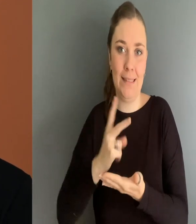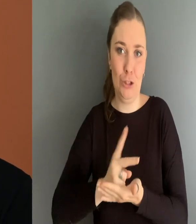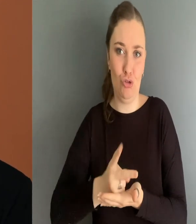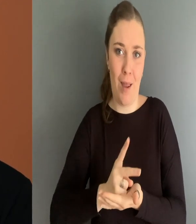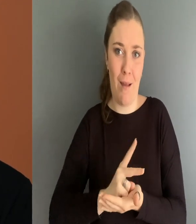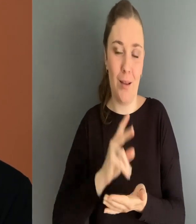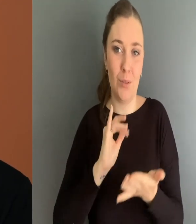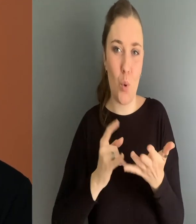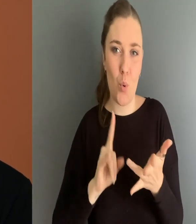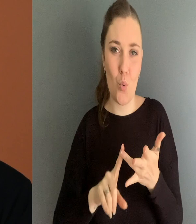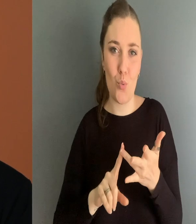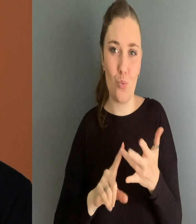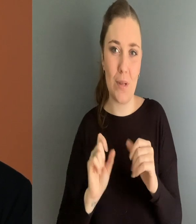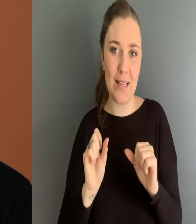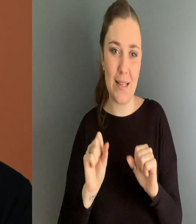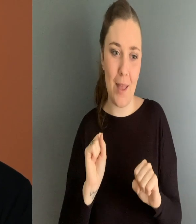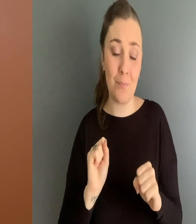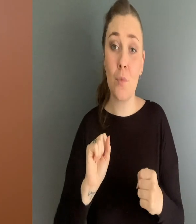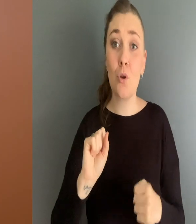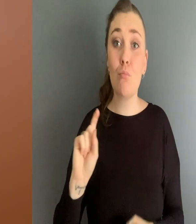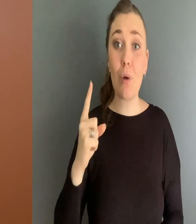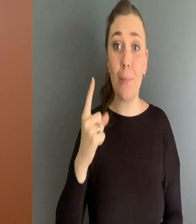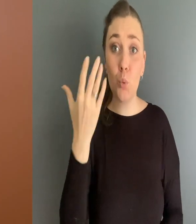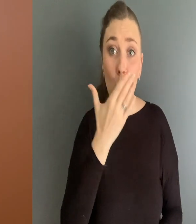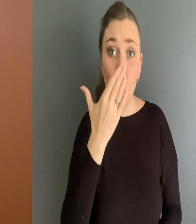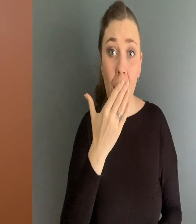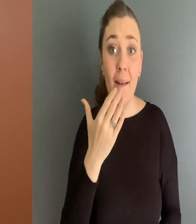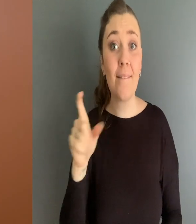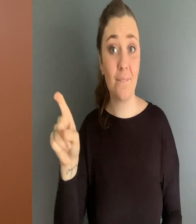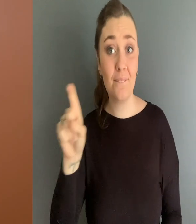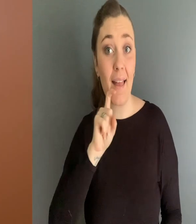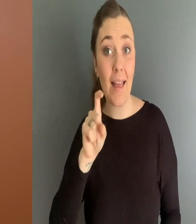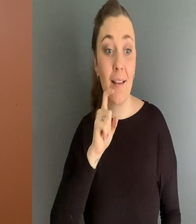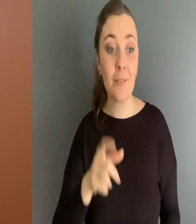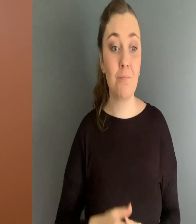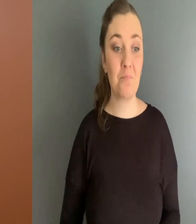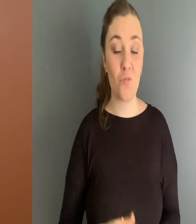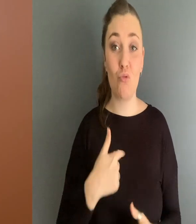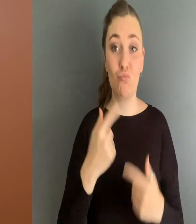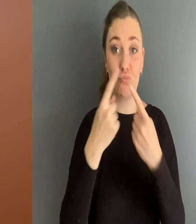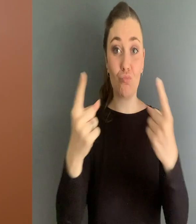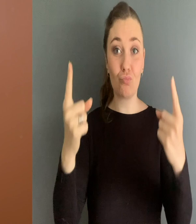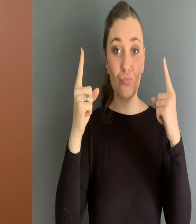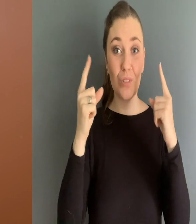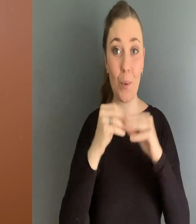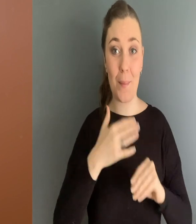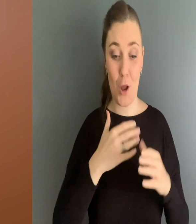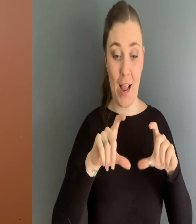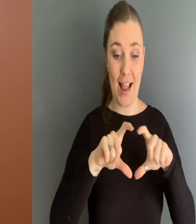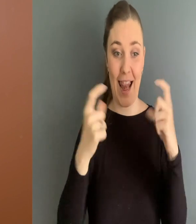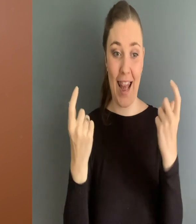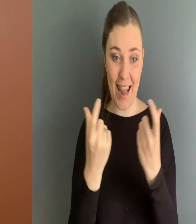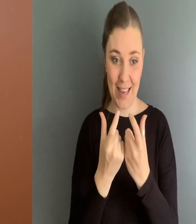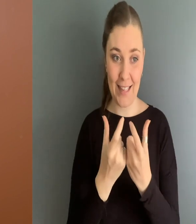so yeah primary school was fun i got to graduate with my class